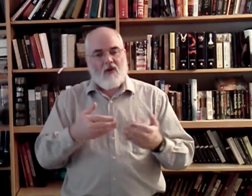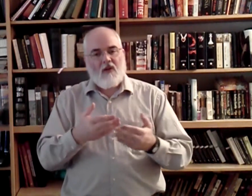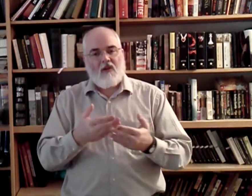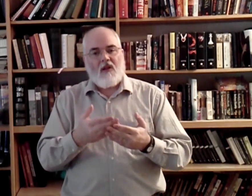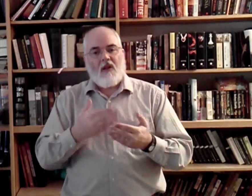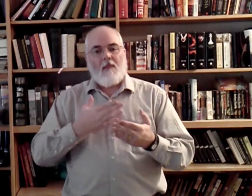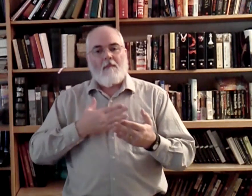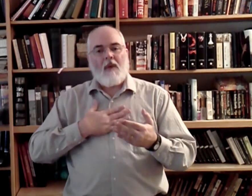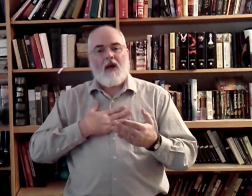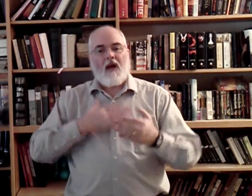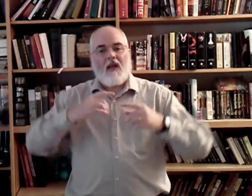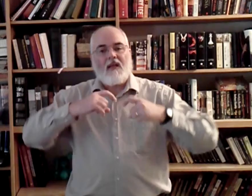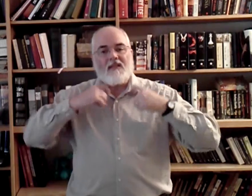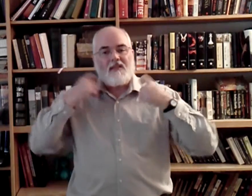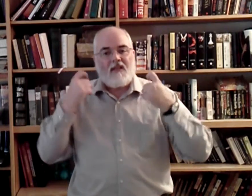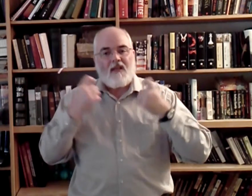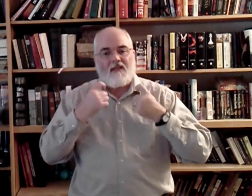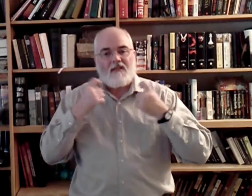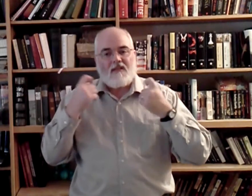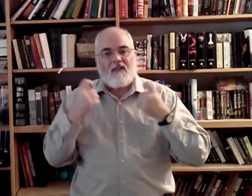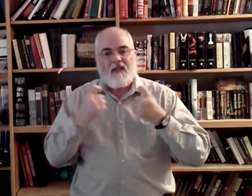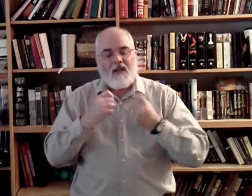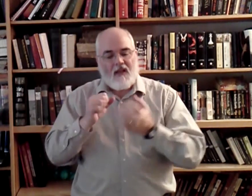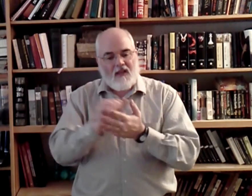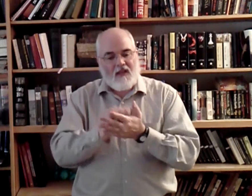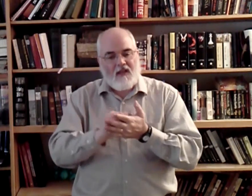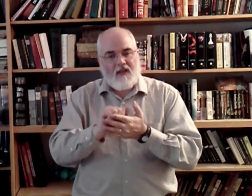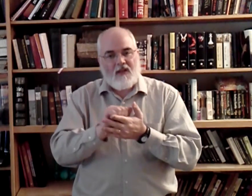all my sins